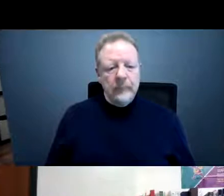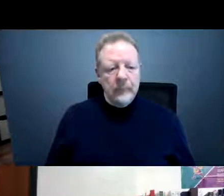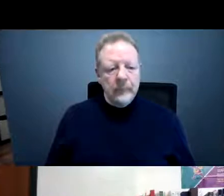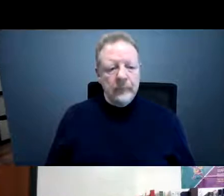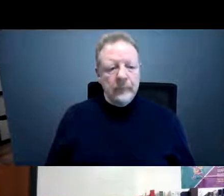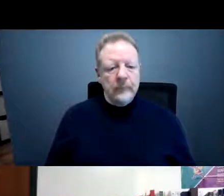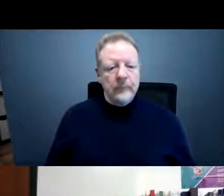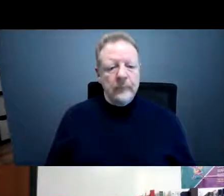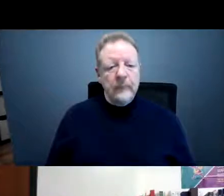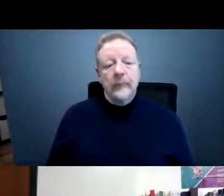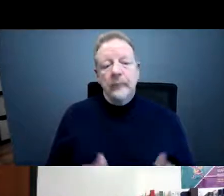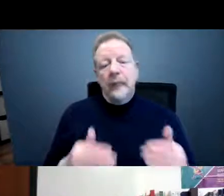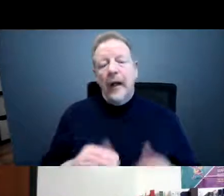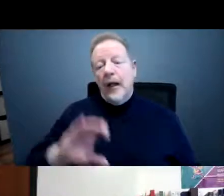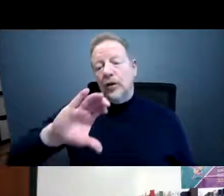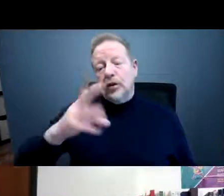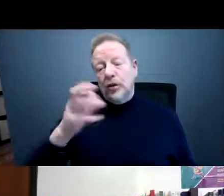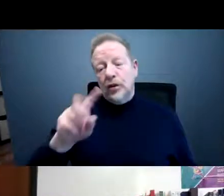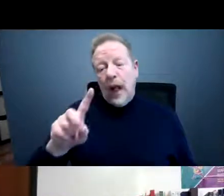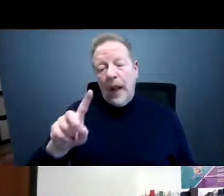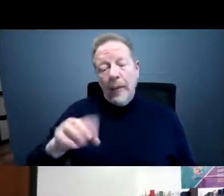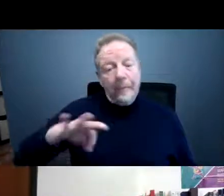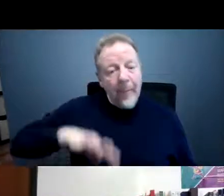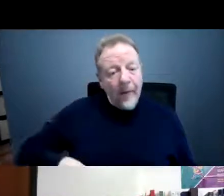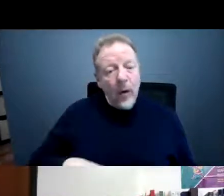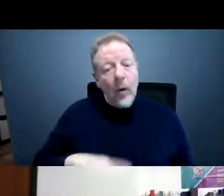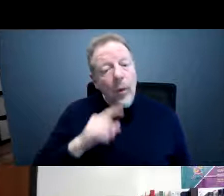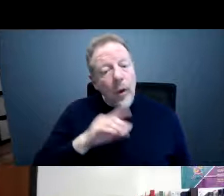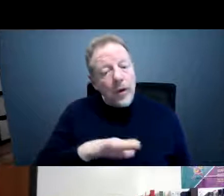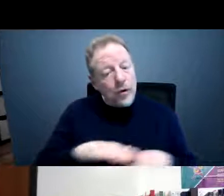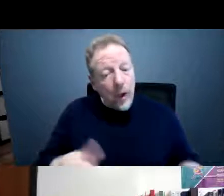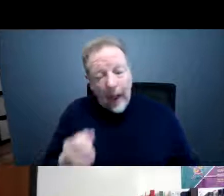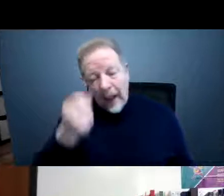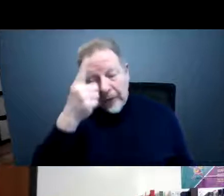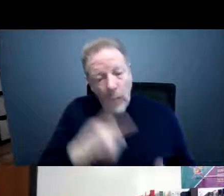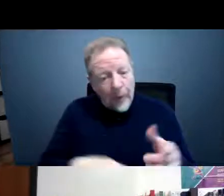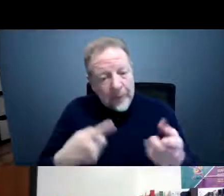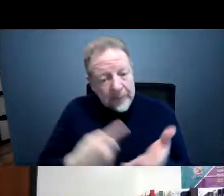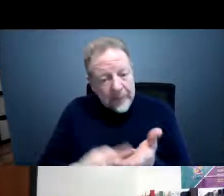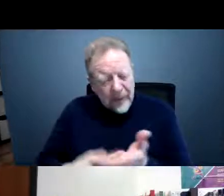Okay, and then a child benefits when they understand what is being discussed. Yes, of course.